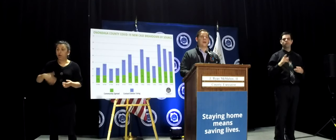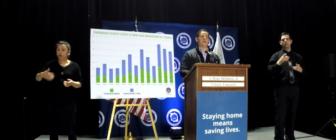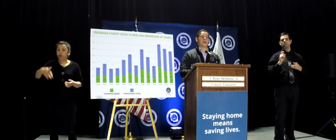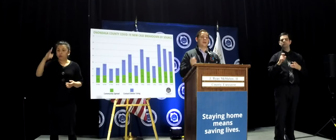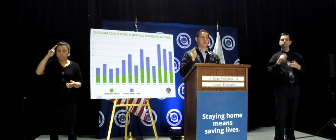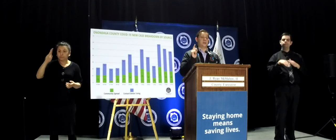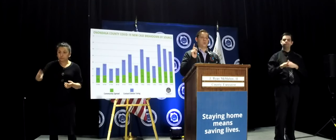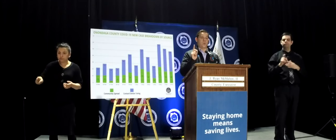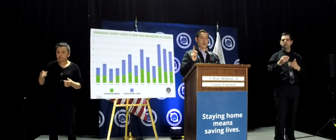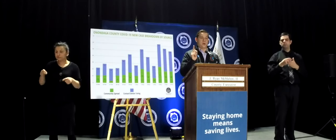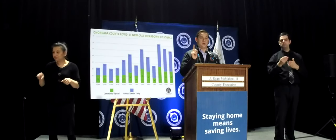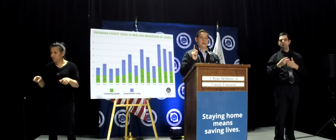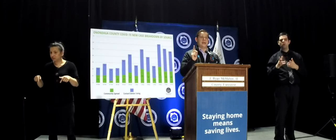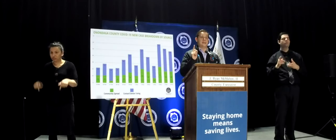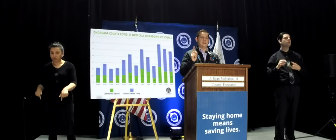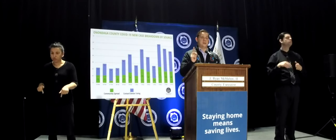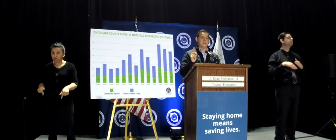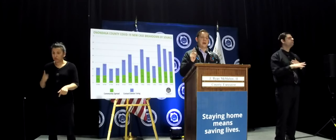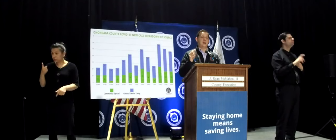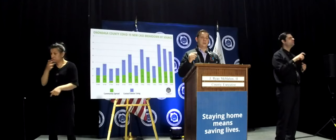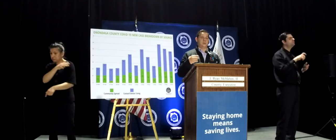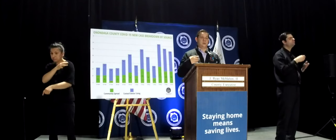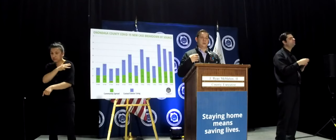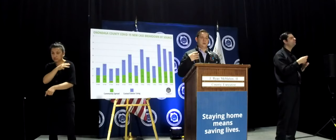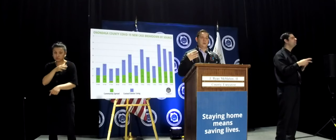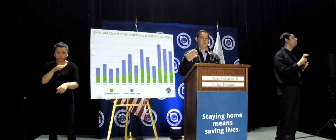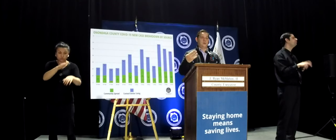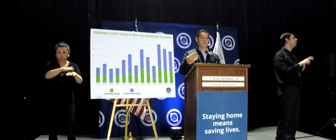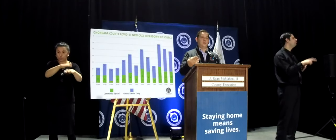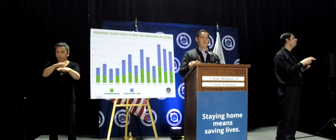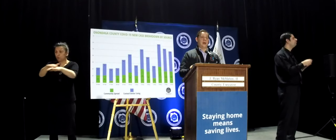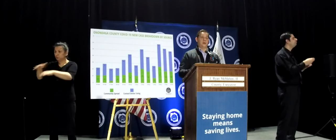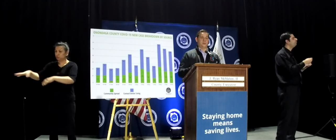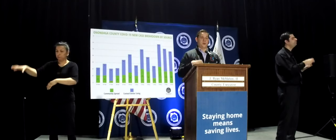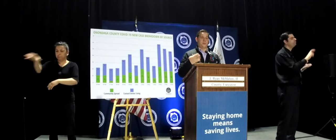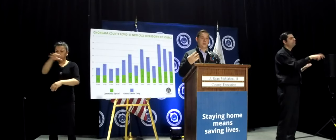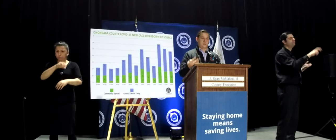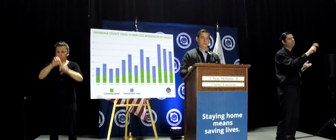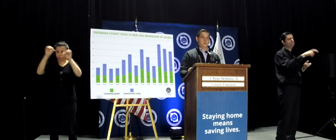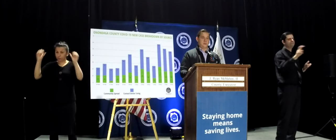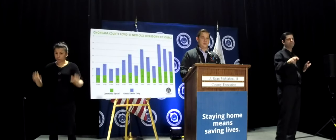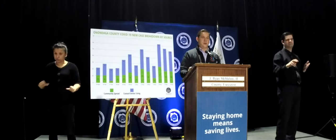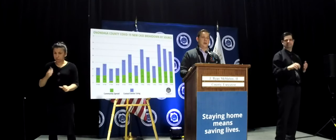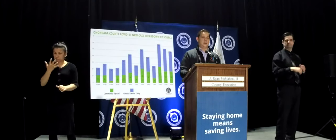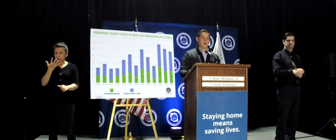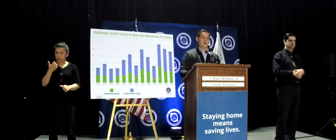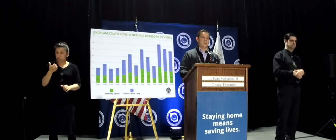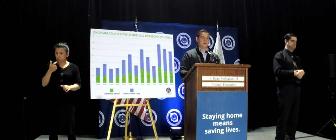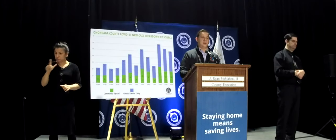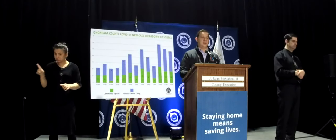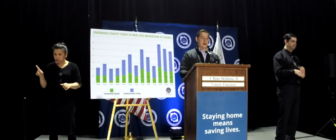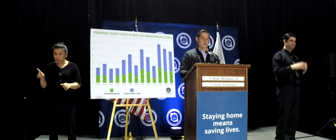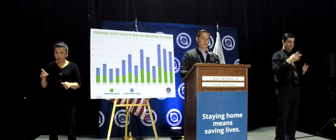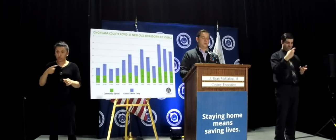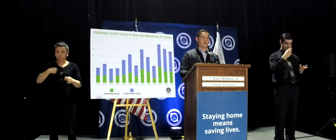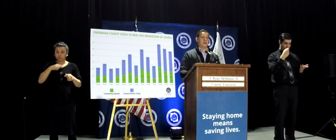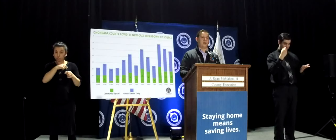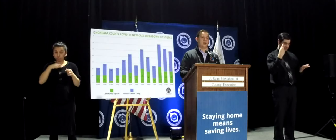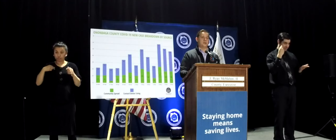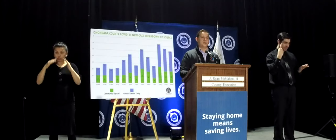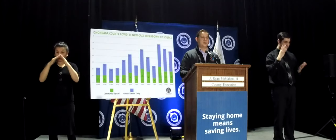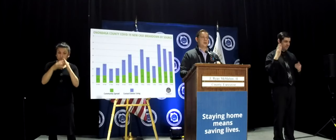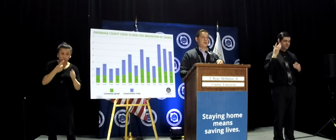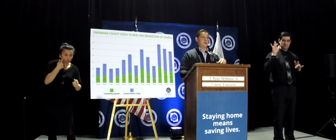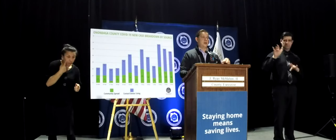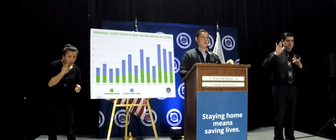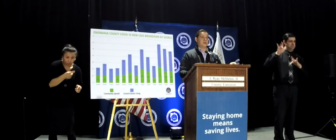how complicated this one case is now for my health department, and now the community at